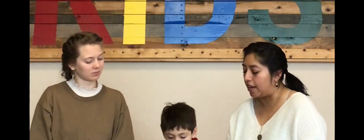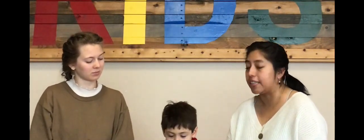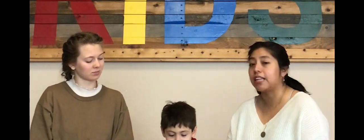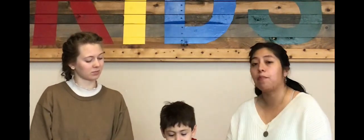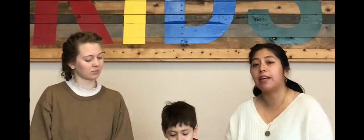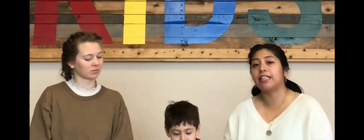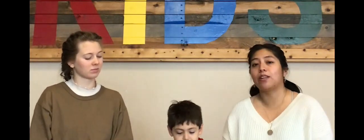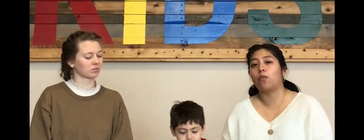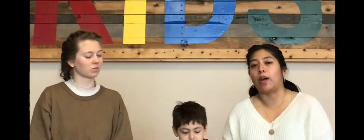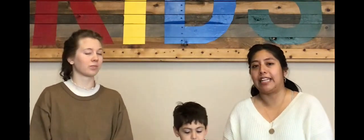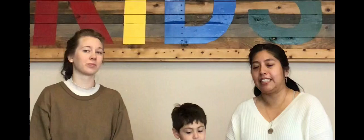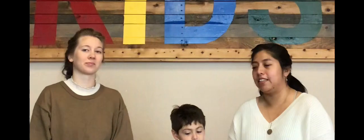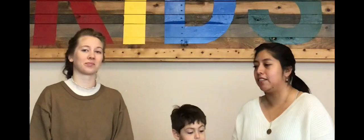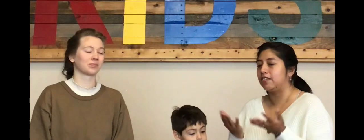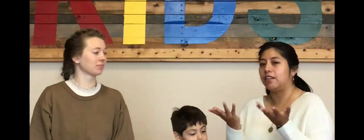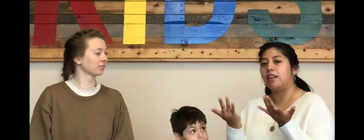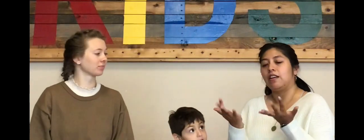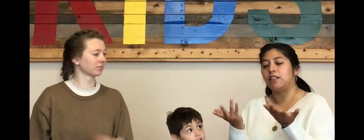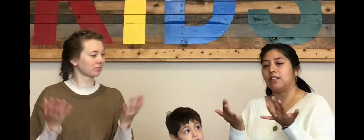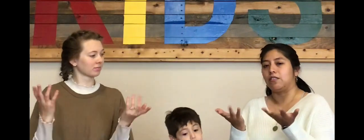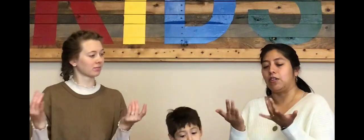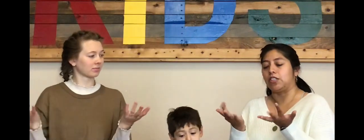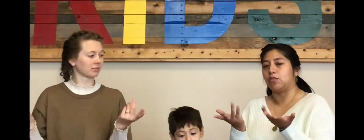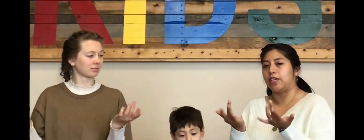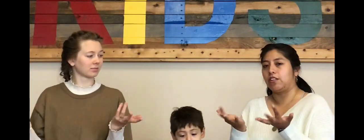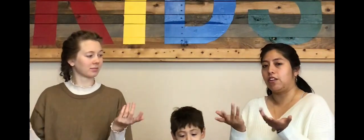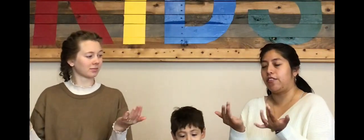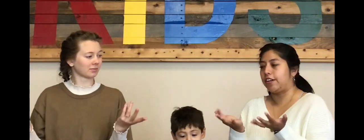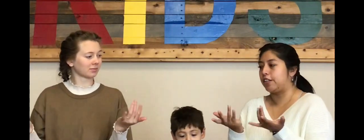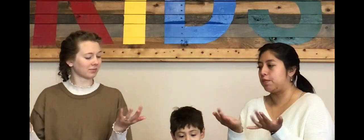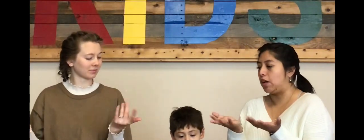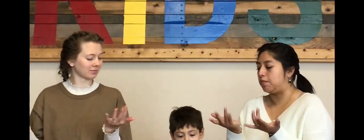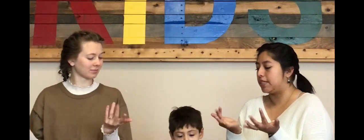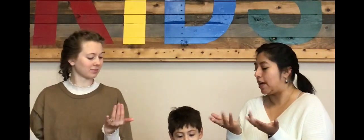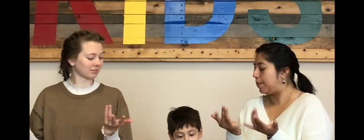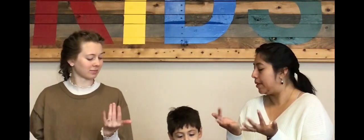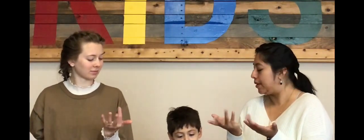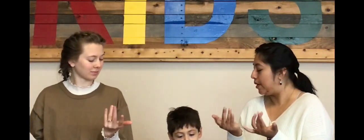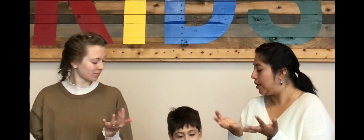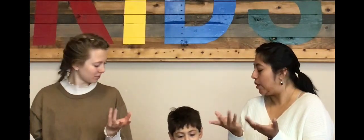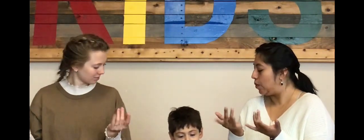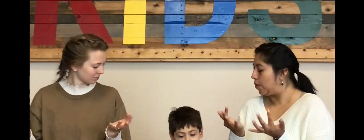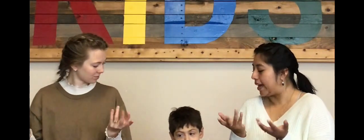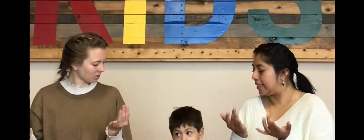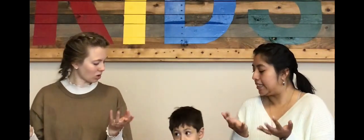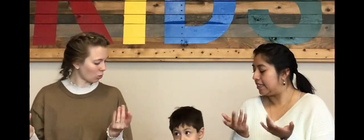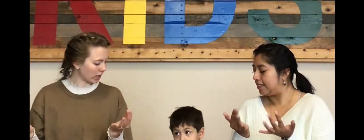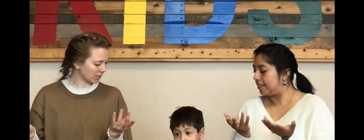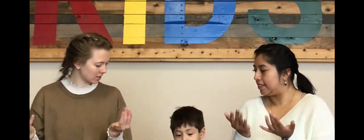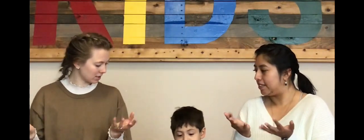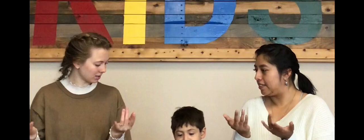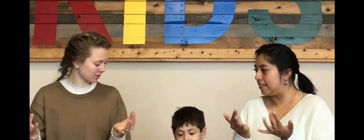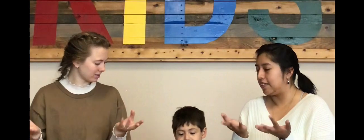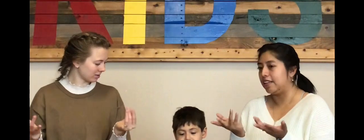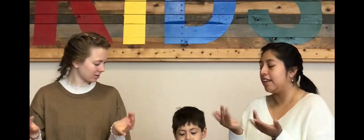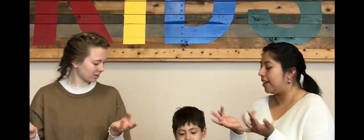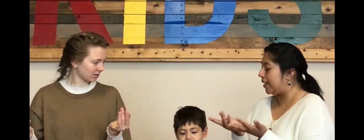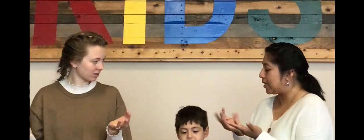Next up is wait. Just wiggle our fingers, palms up. Wait. Wait. Wait.